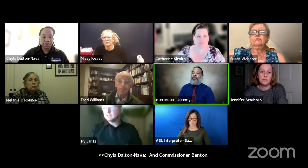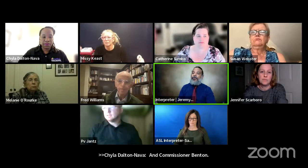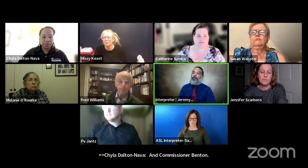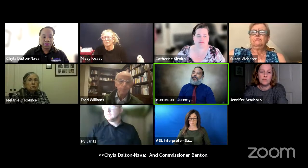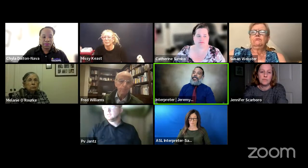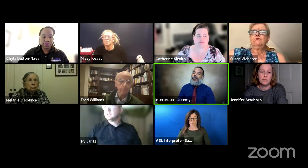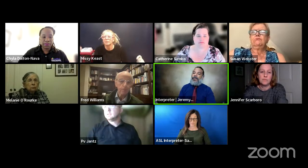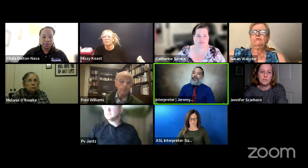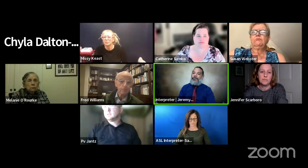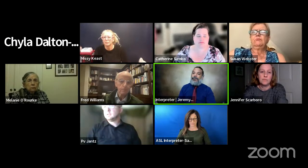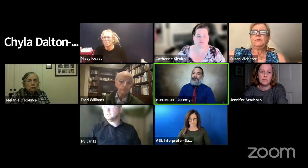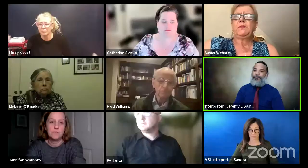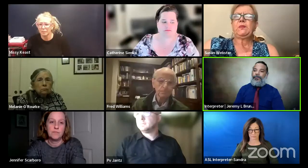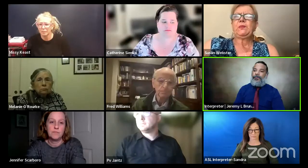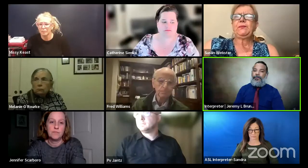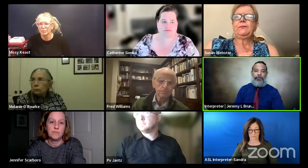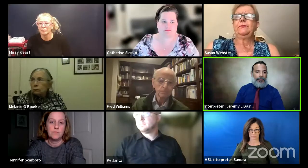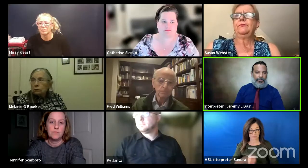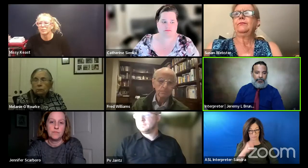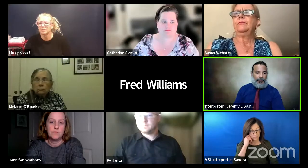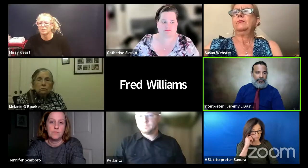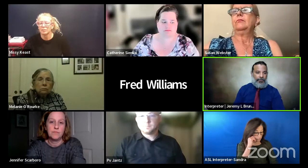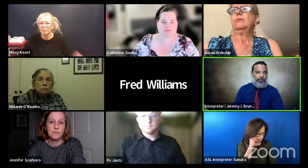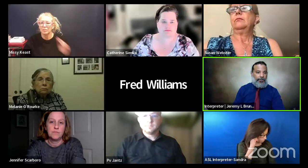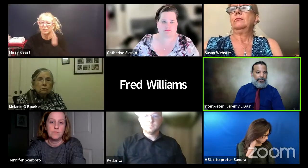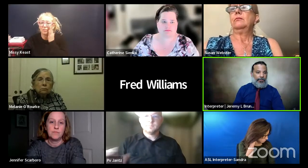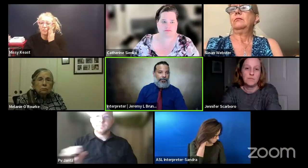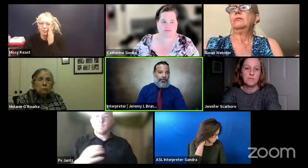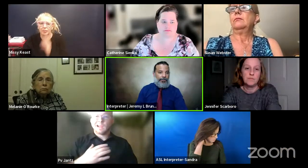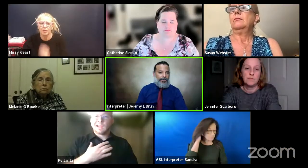Thank you. The motion carries.